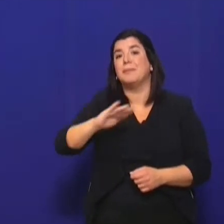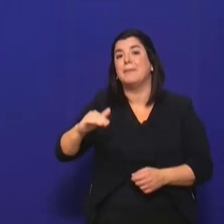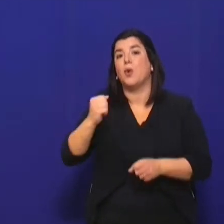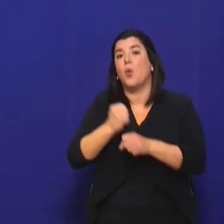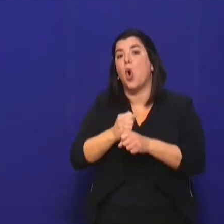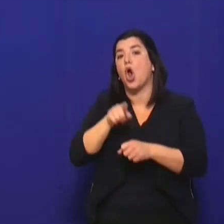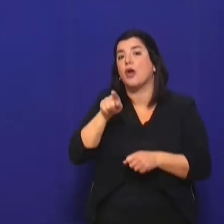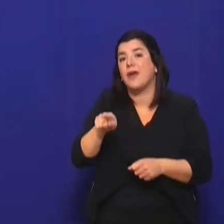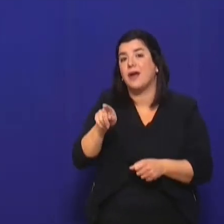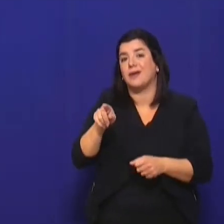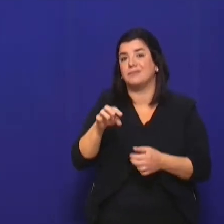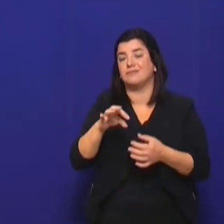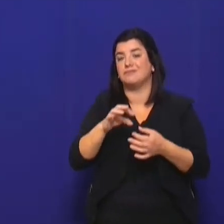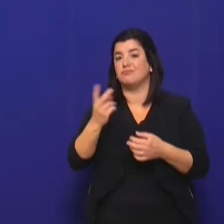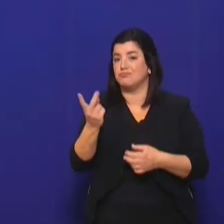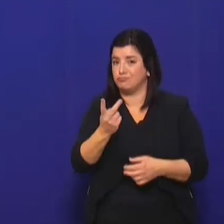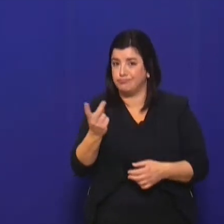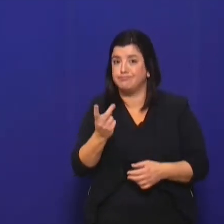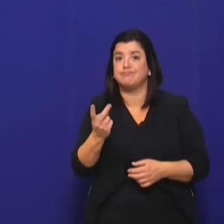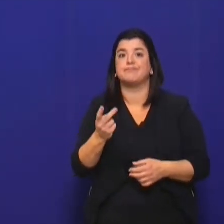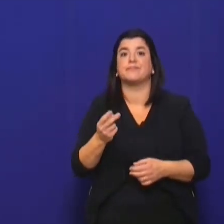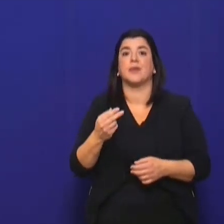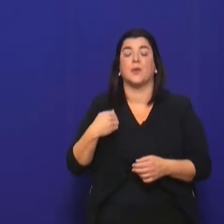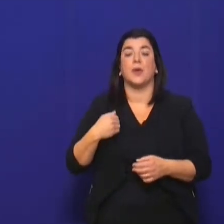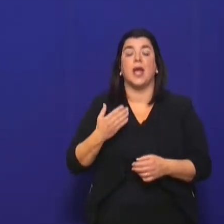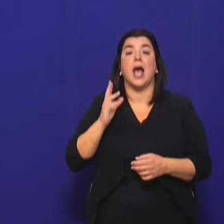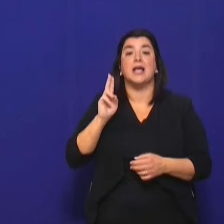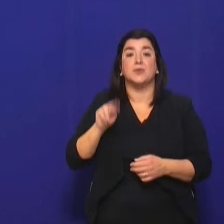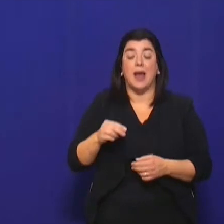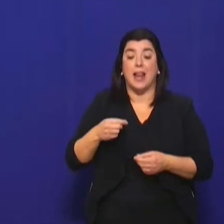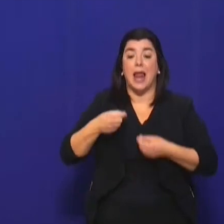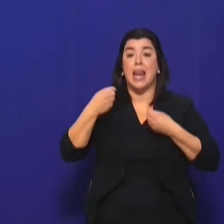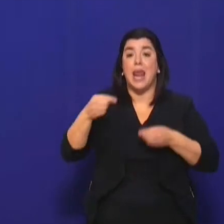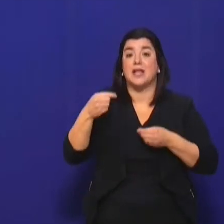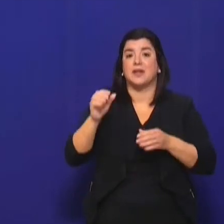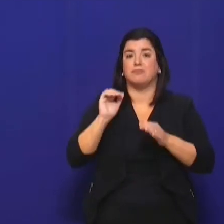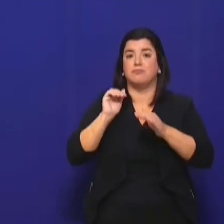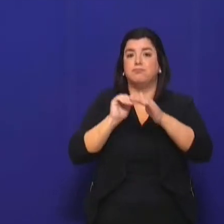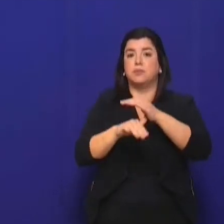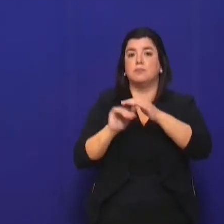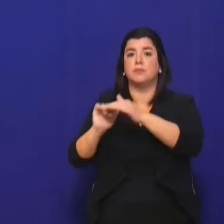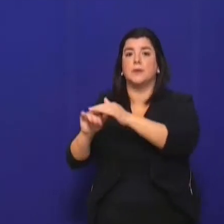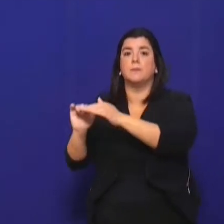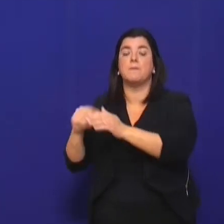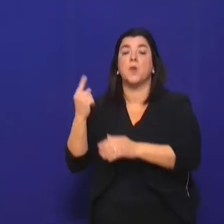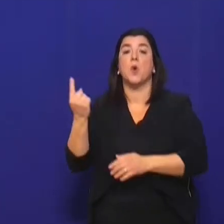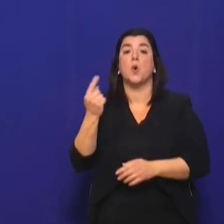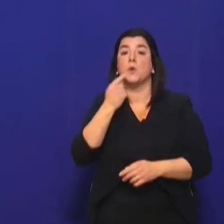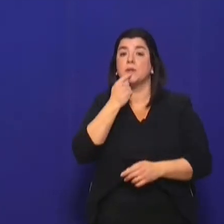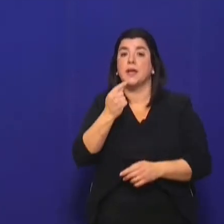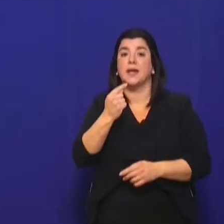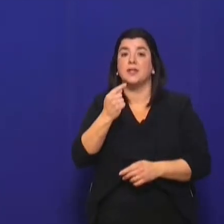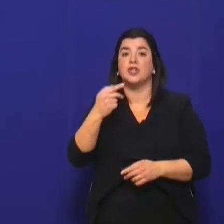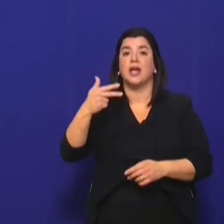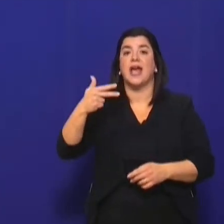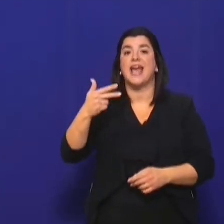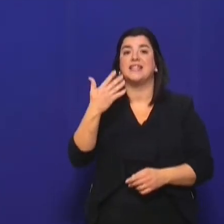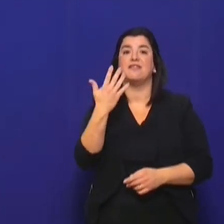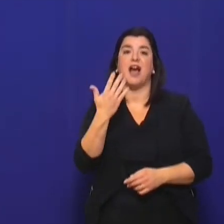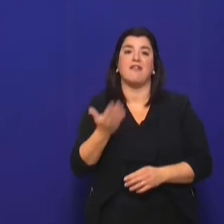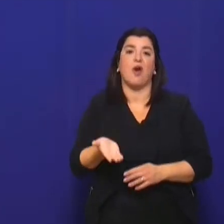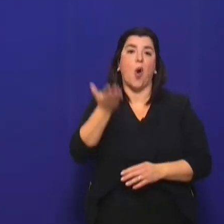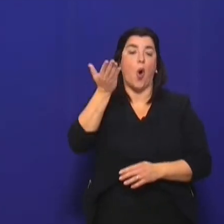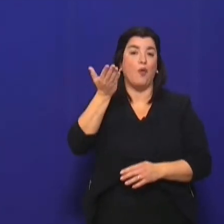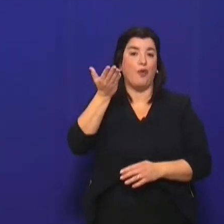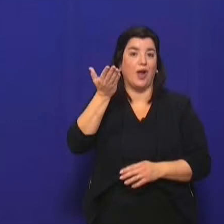them. And also, we have sent letters to those people who are aged over 85, and